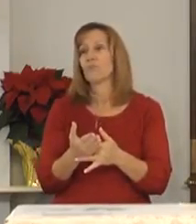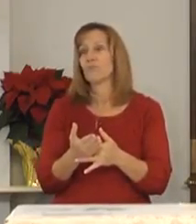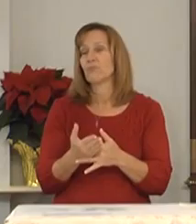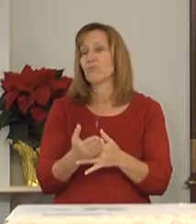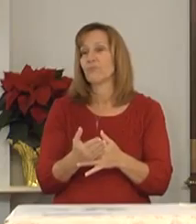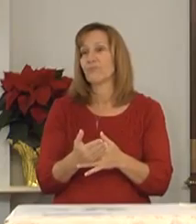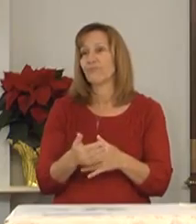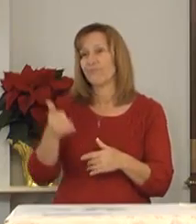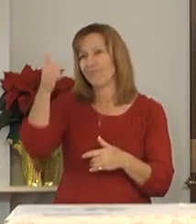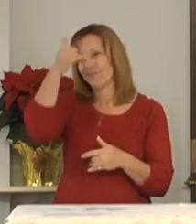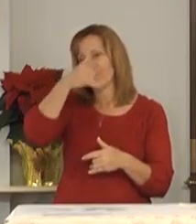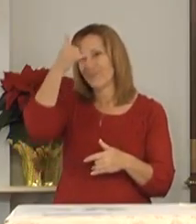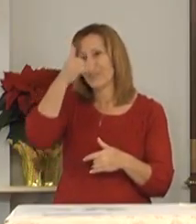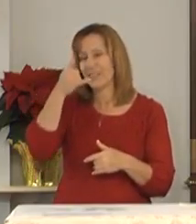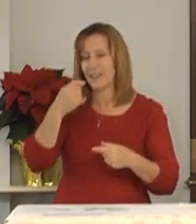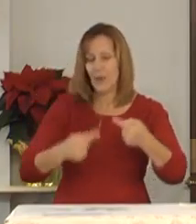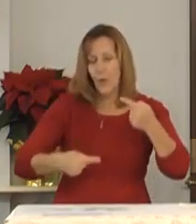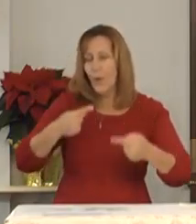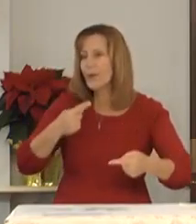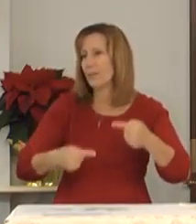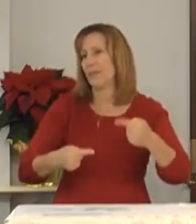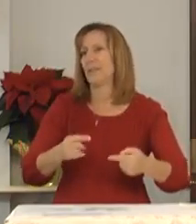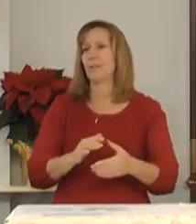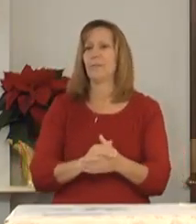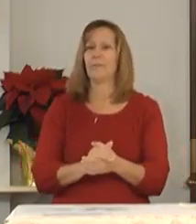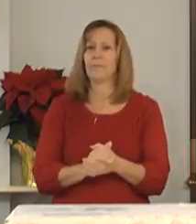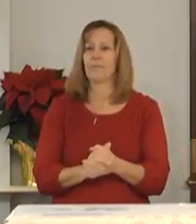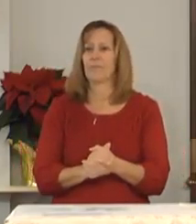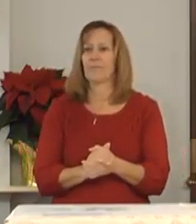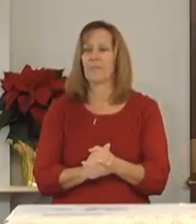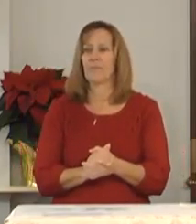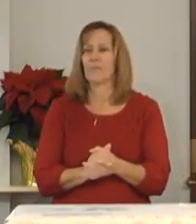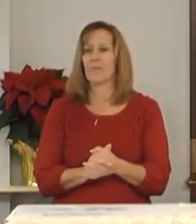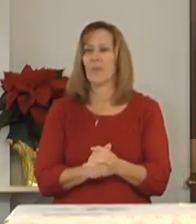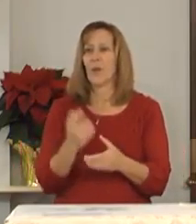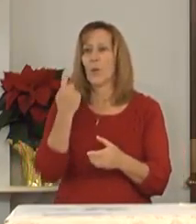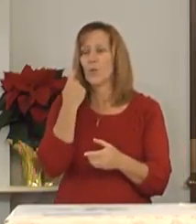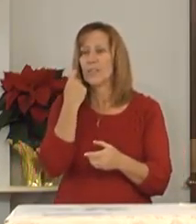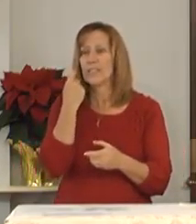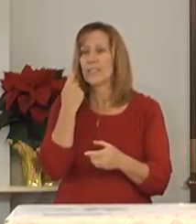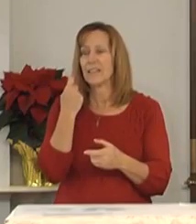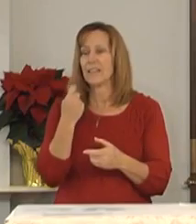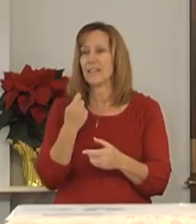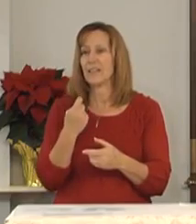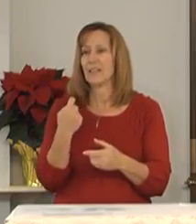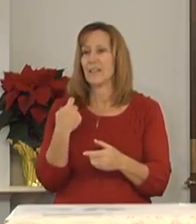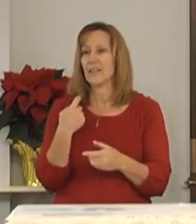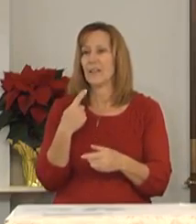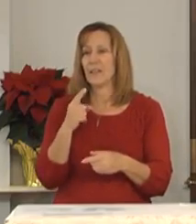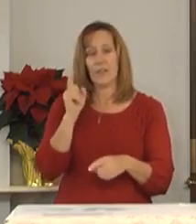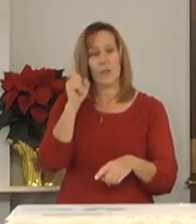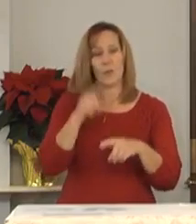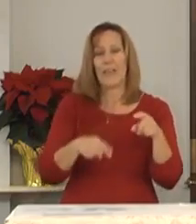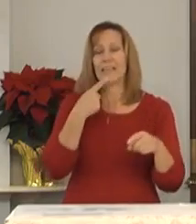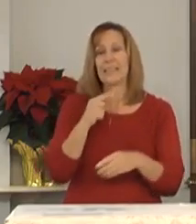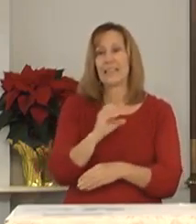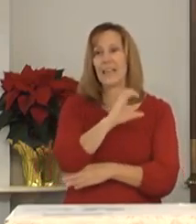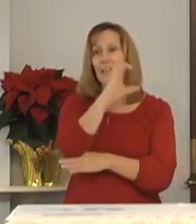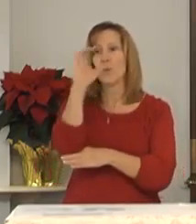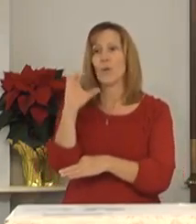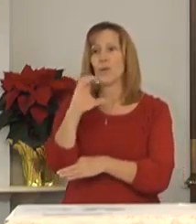rather silly, I think, argument in recent years around you mustn't say